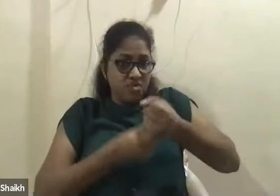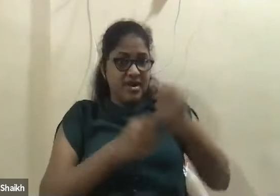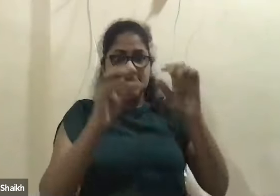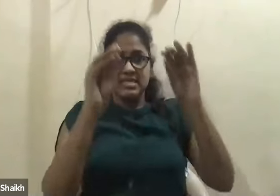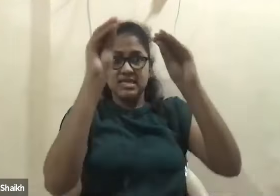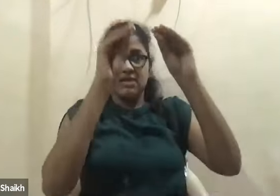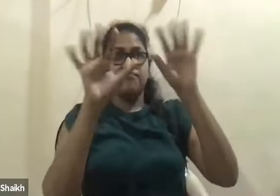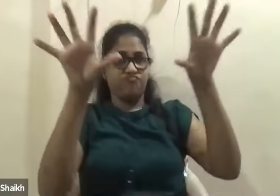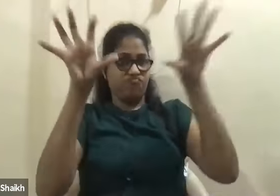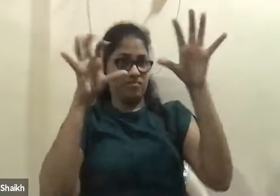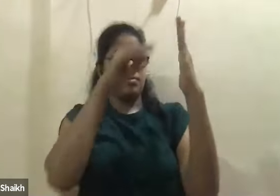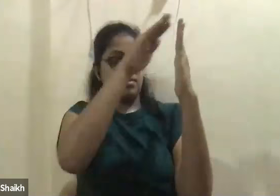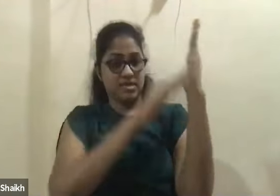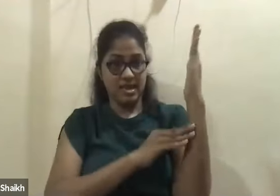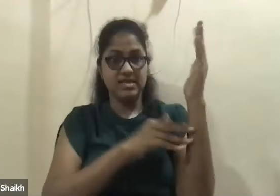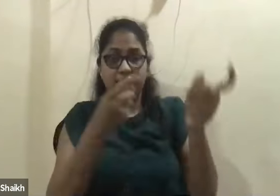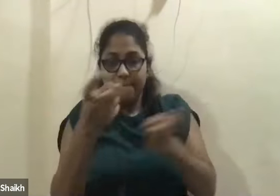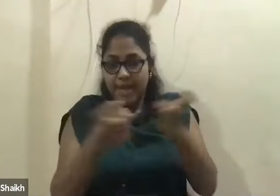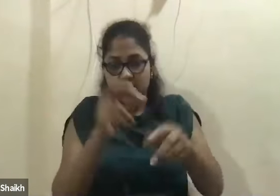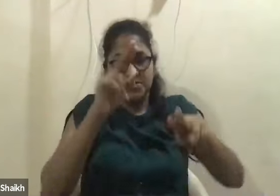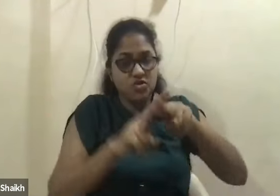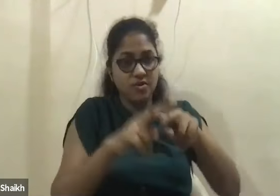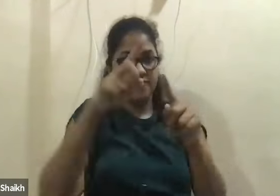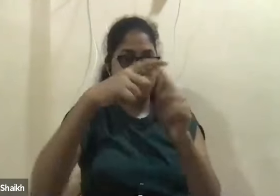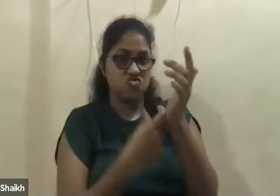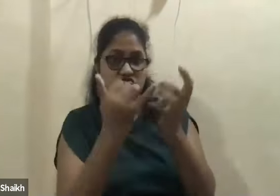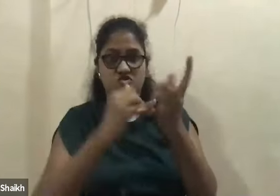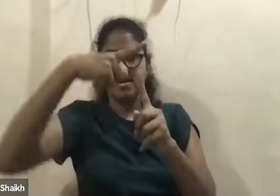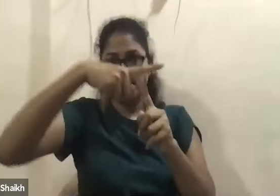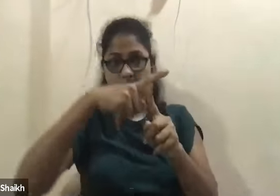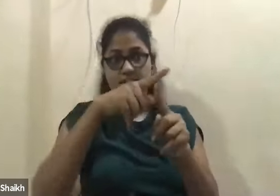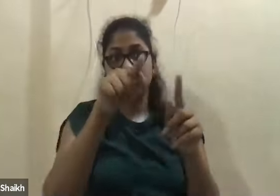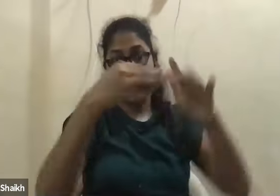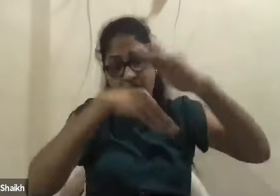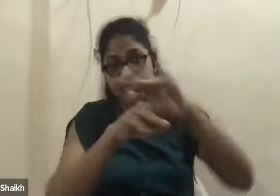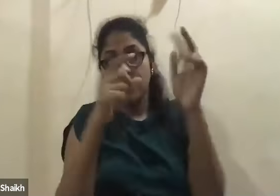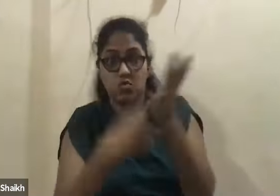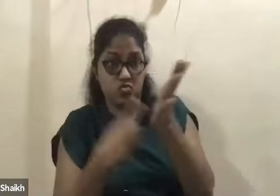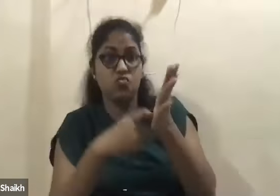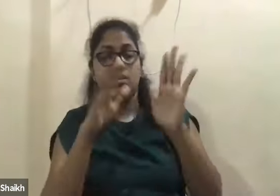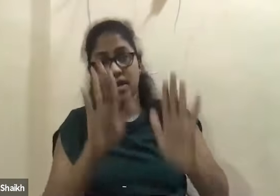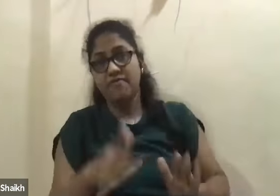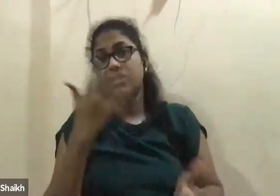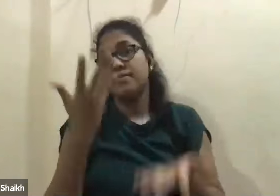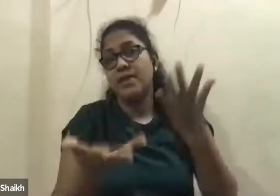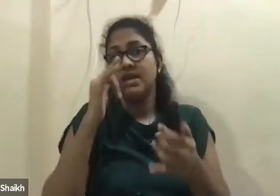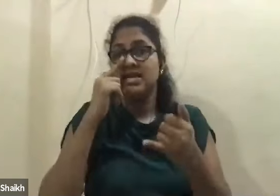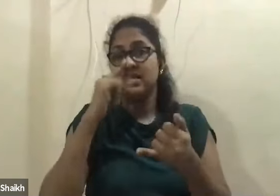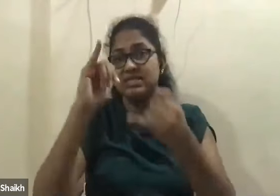of management of the trust, also has this clause. Maybe Sanchita can give us more clarity on